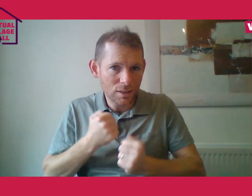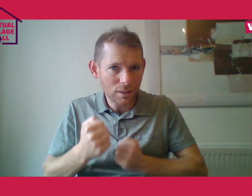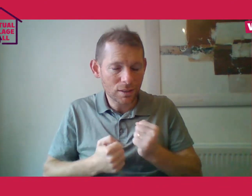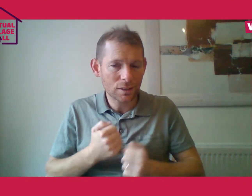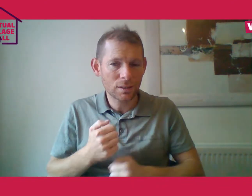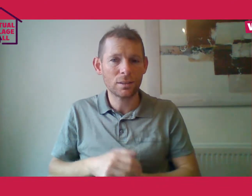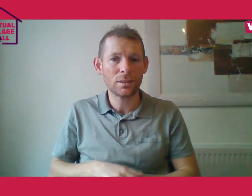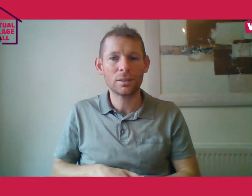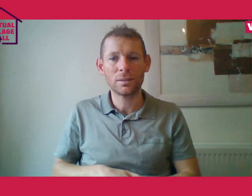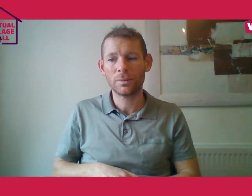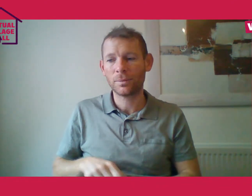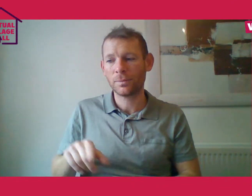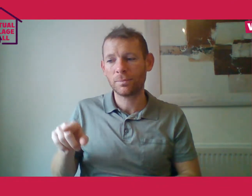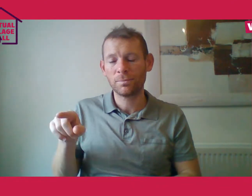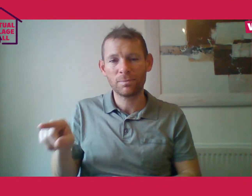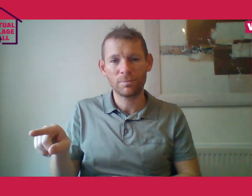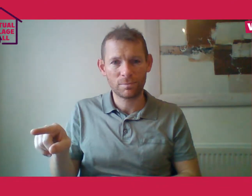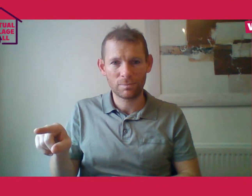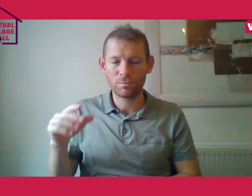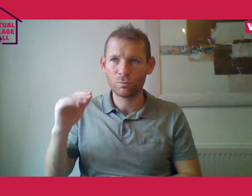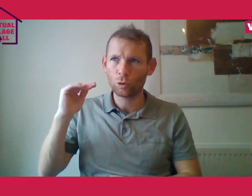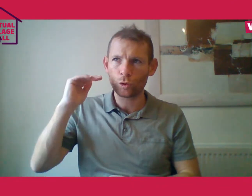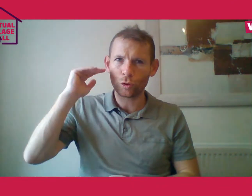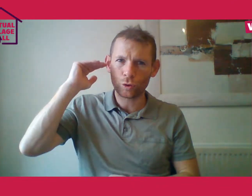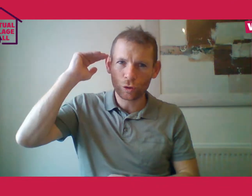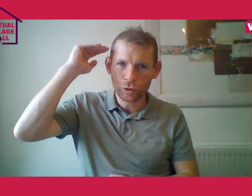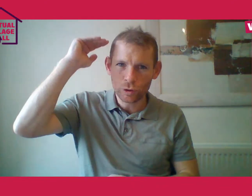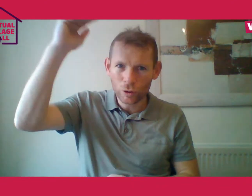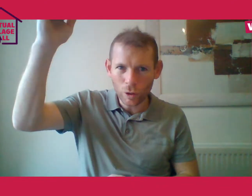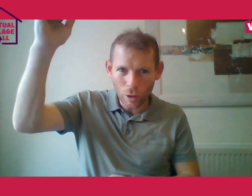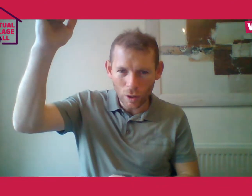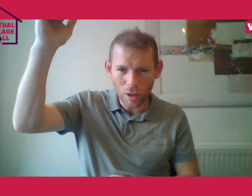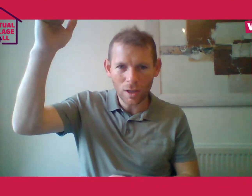to him. He loves running. Again, he's tall.